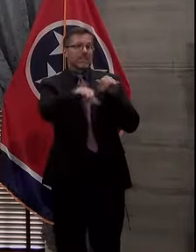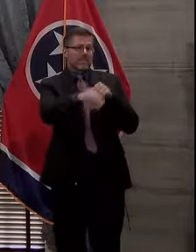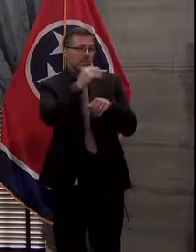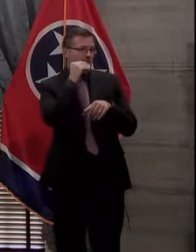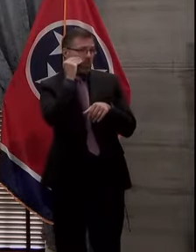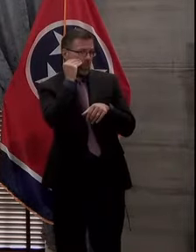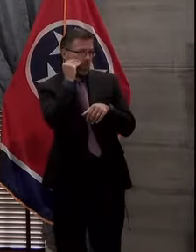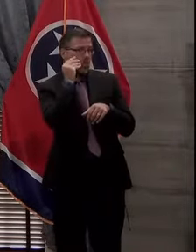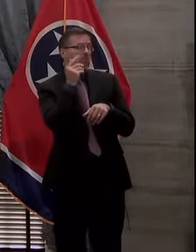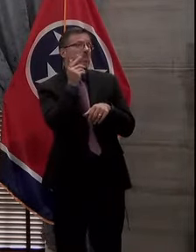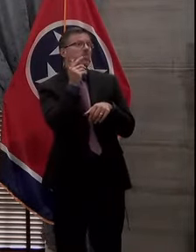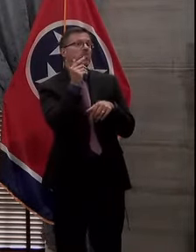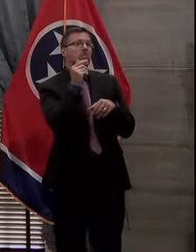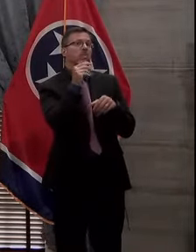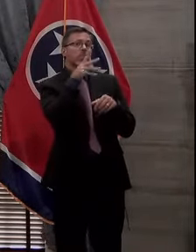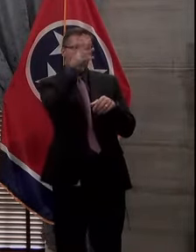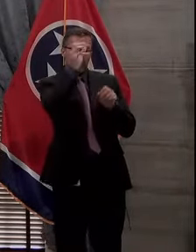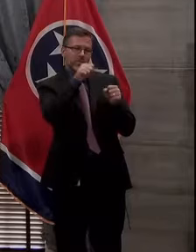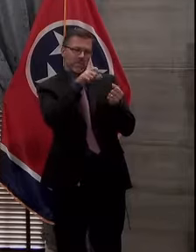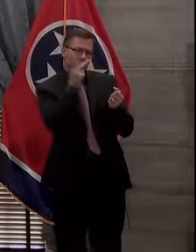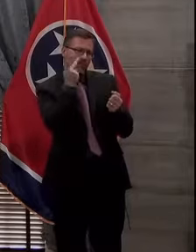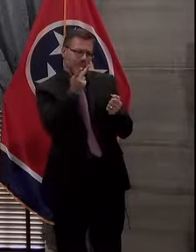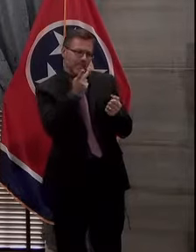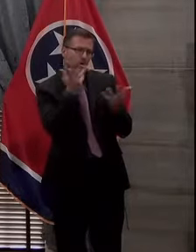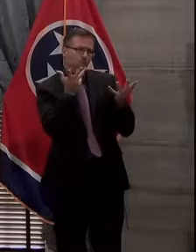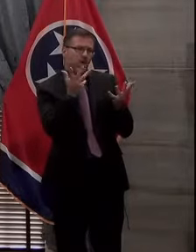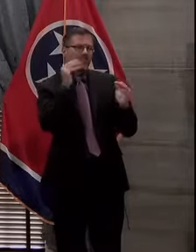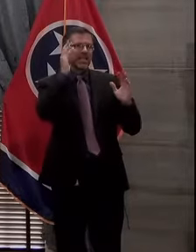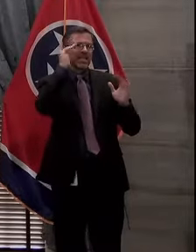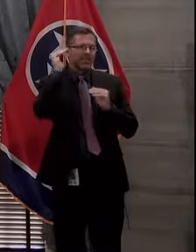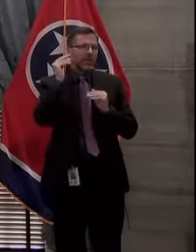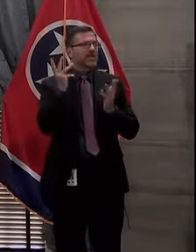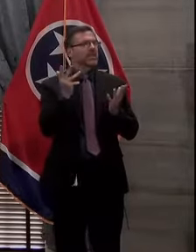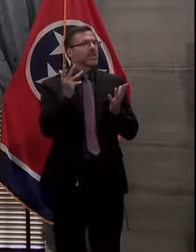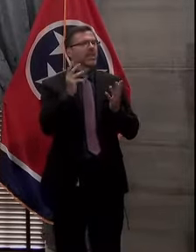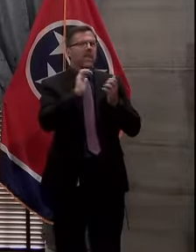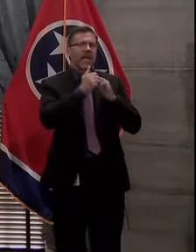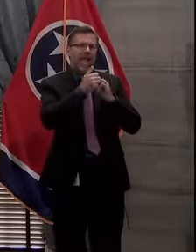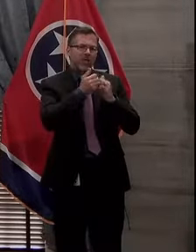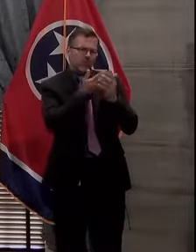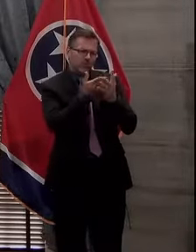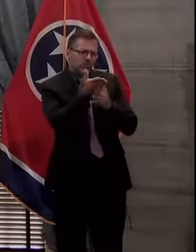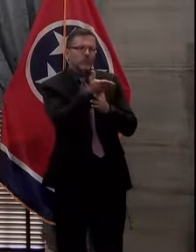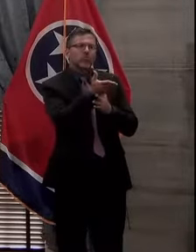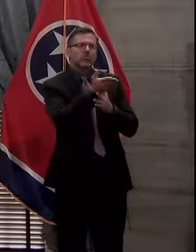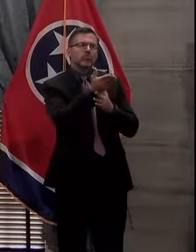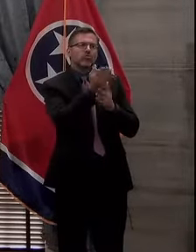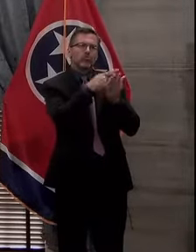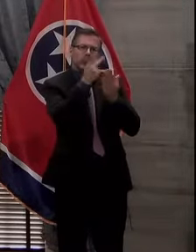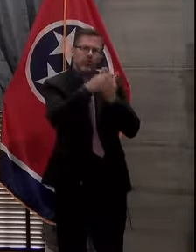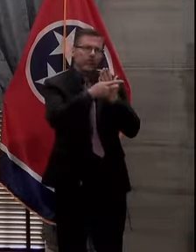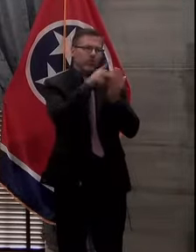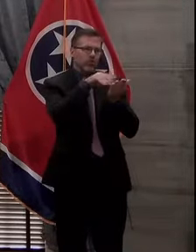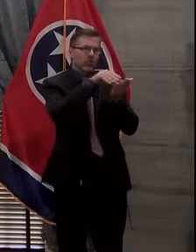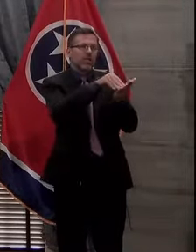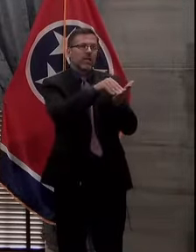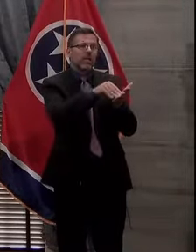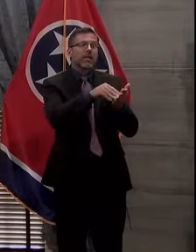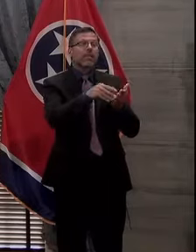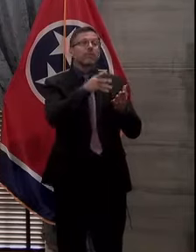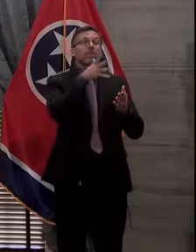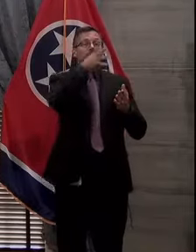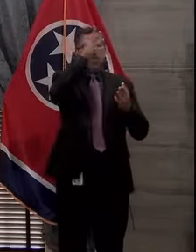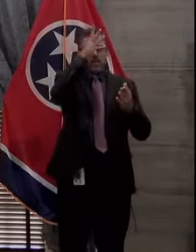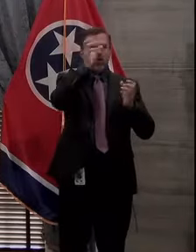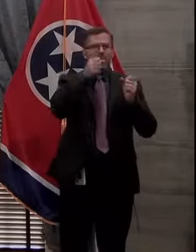their children and the needs of their own children. This will have how to navigate learning. It has parents talking to other parents and